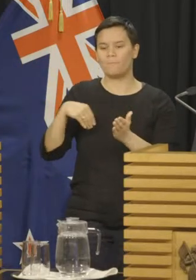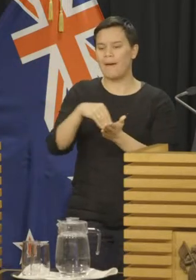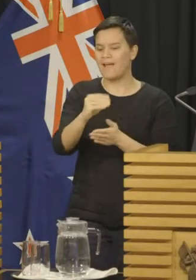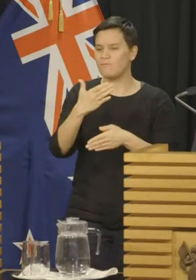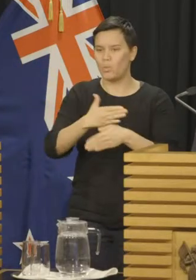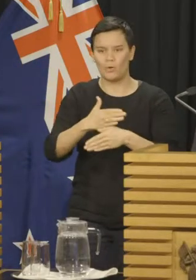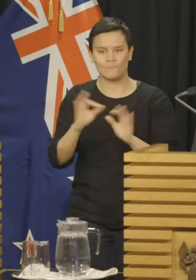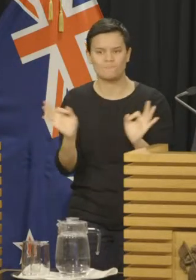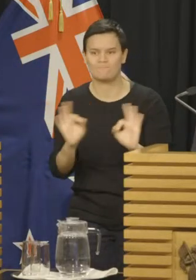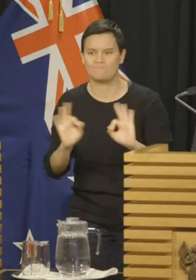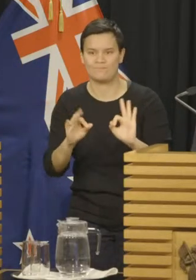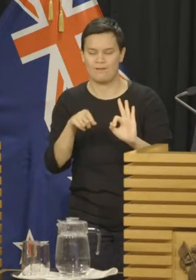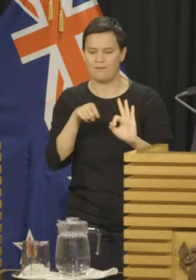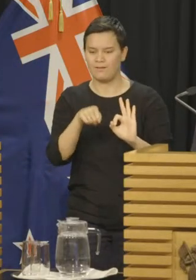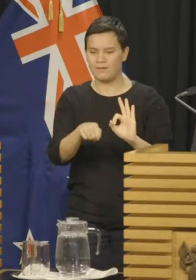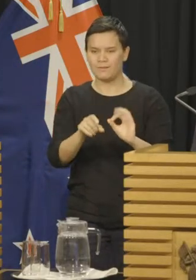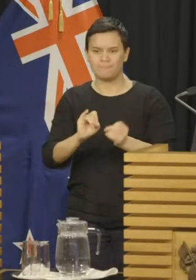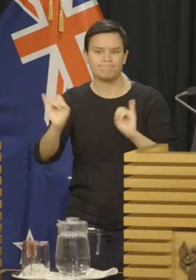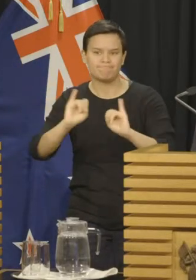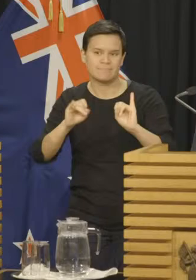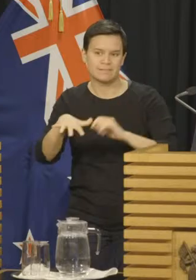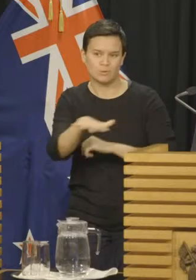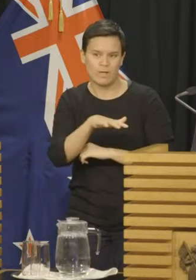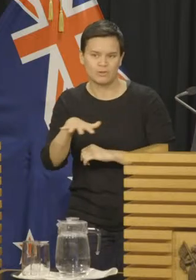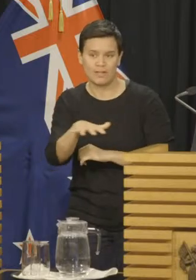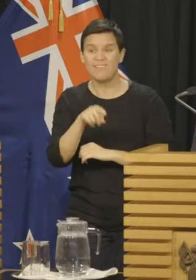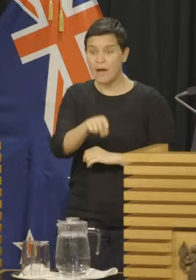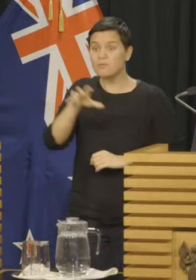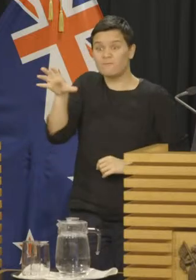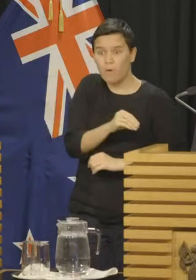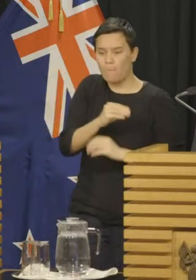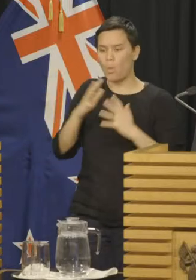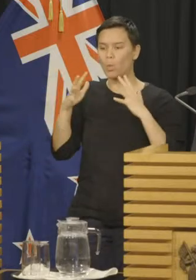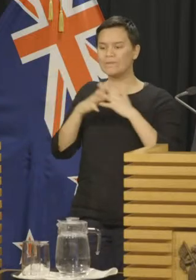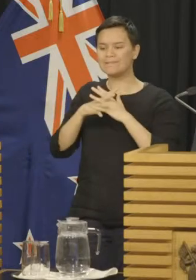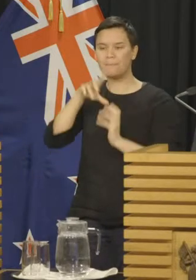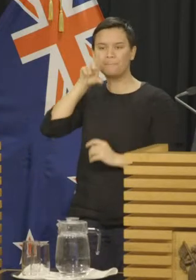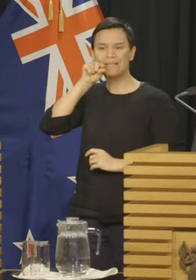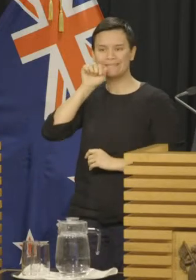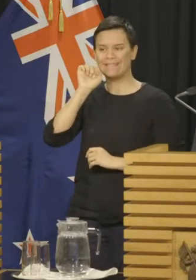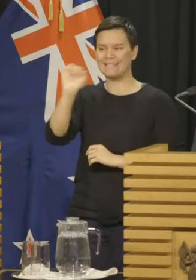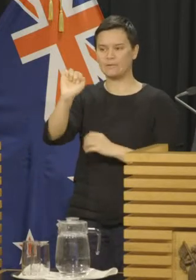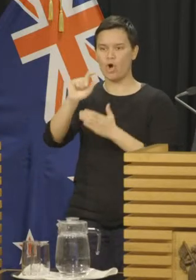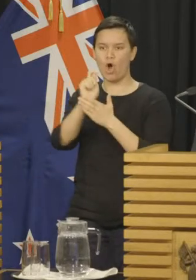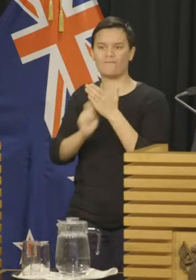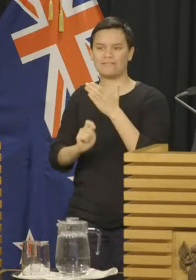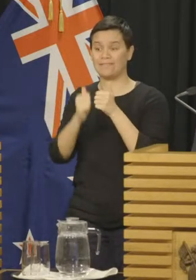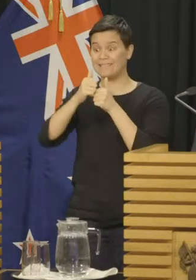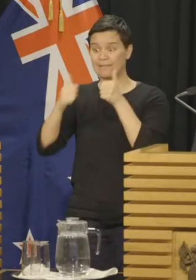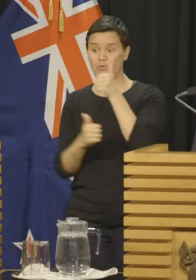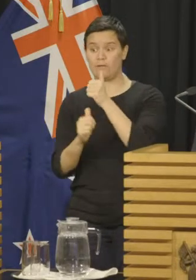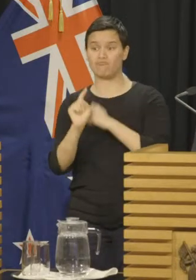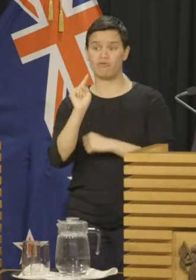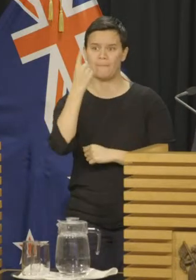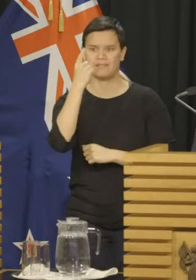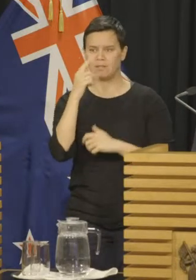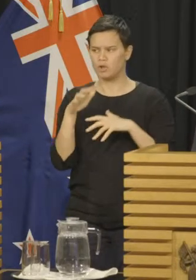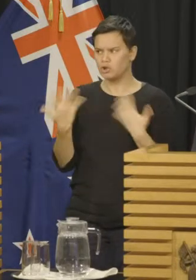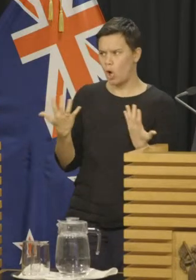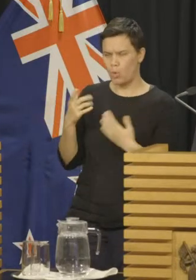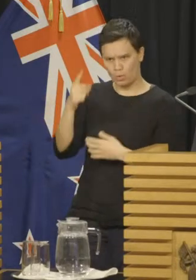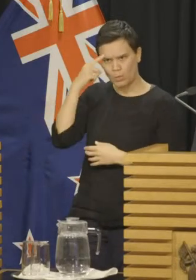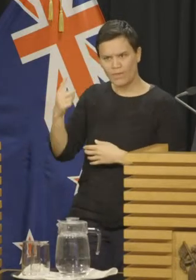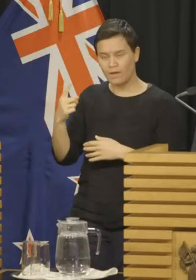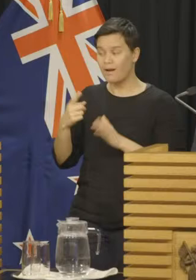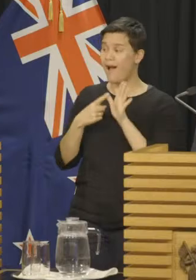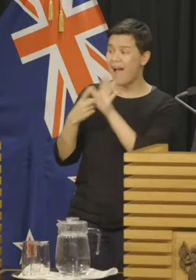Mr. Peters' office? Well, it's headlined from Deputy Prime Minister Mr. Peters. Okay. I'd need a little bit more detail if